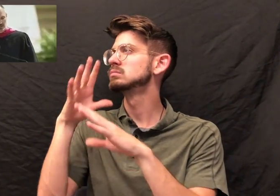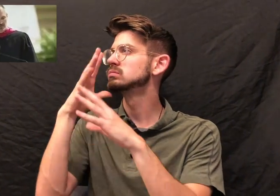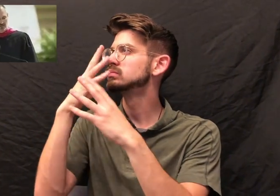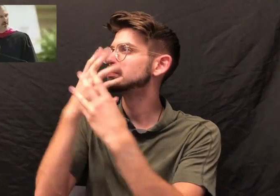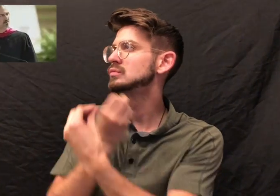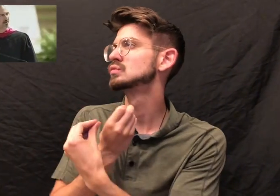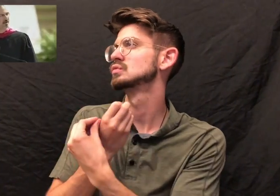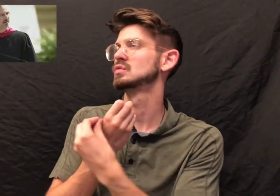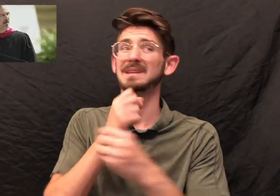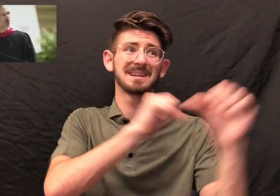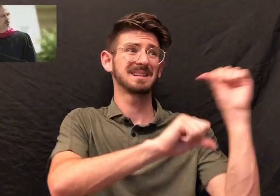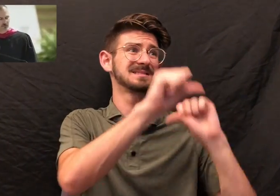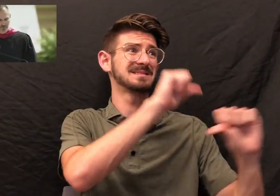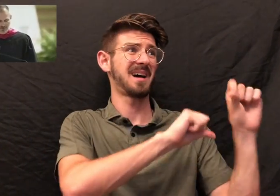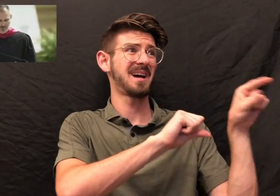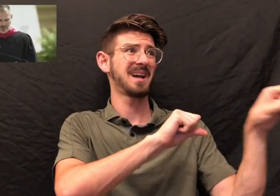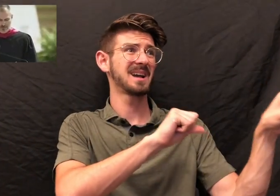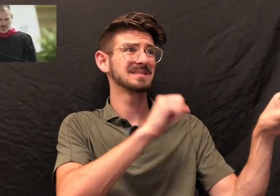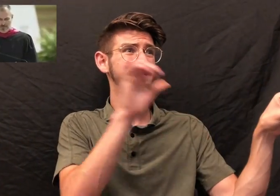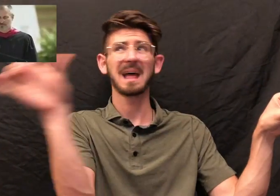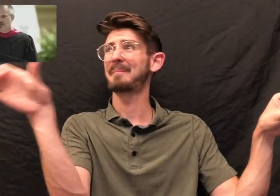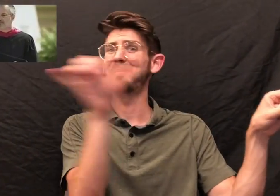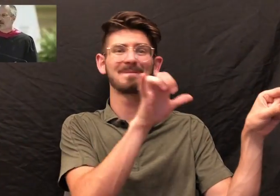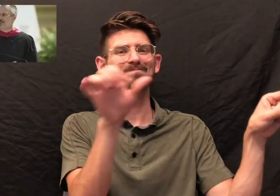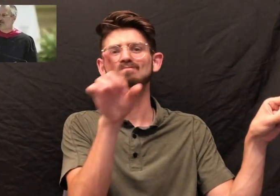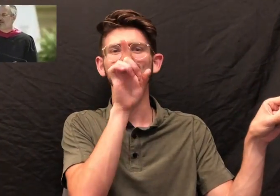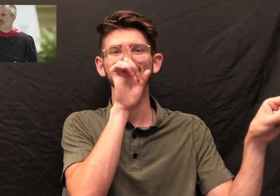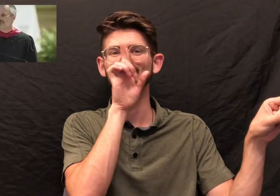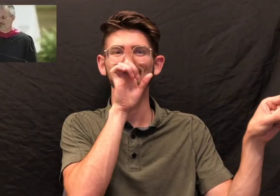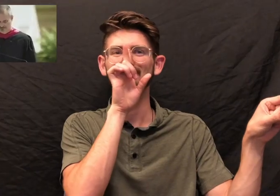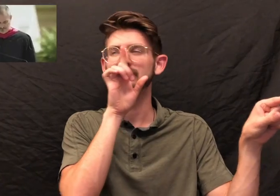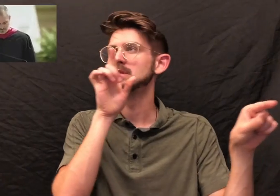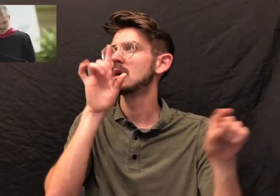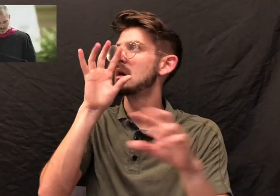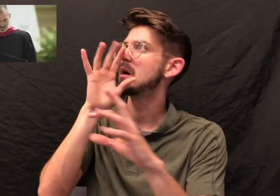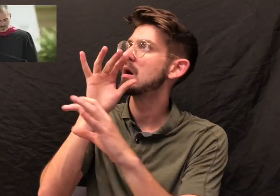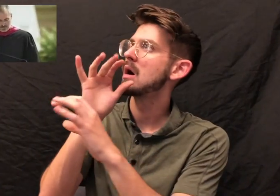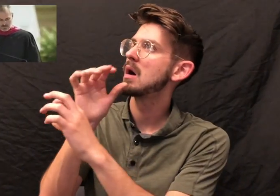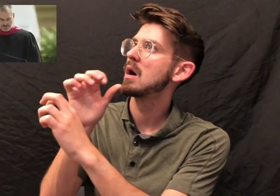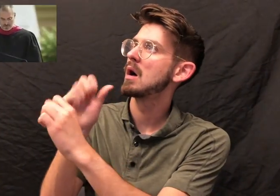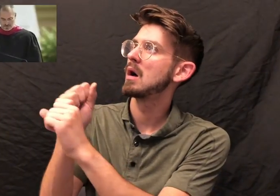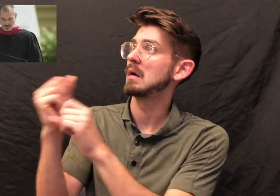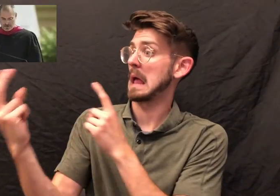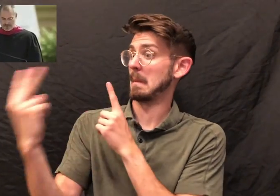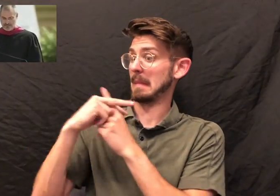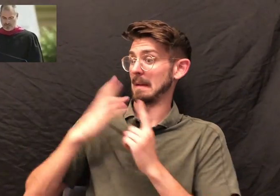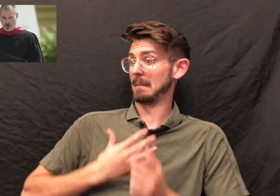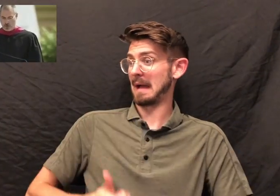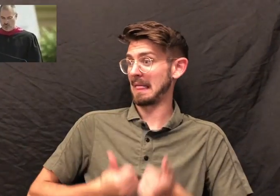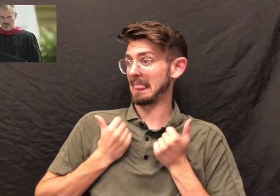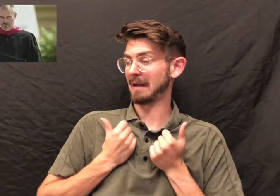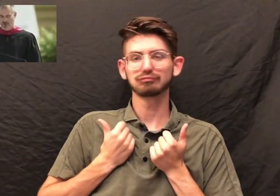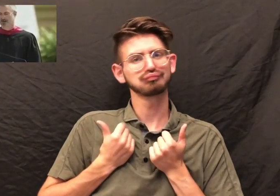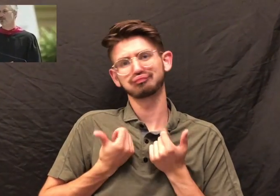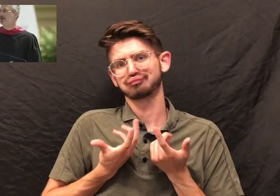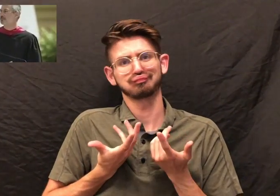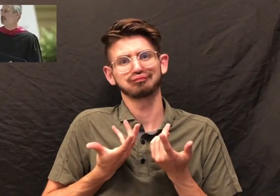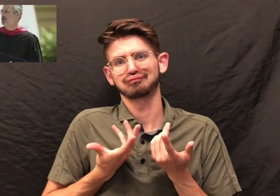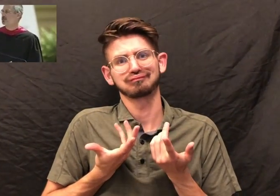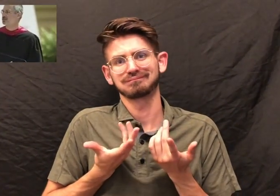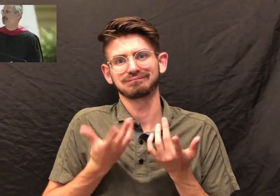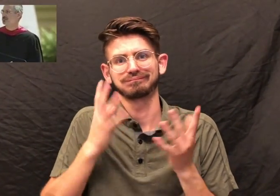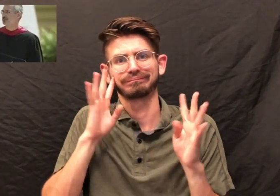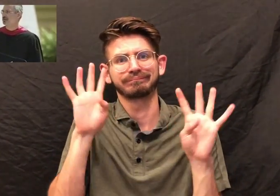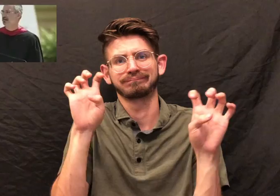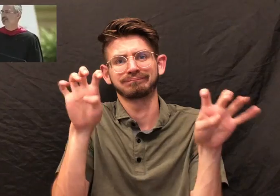fascinating. None of this had even a hope of any practical application in my life. But 10 years